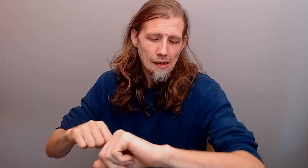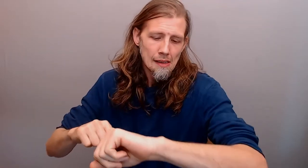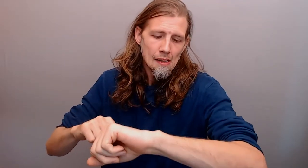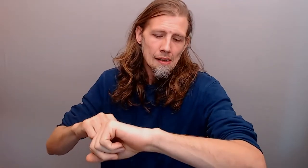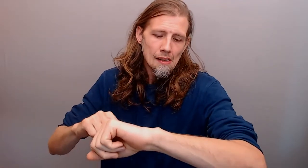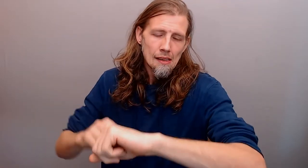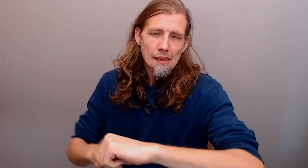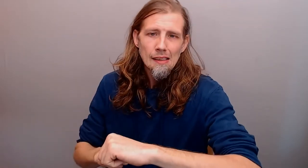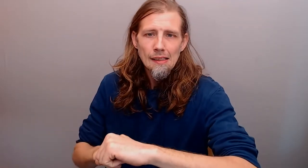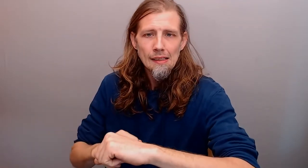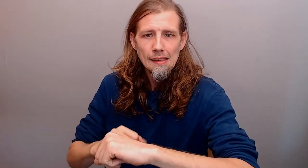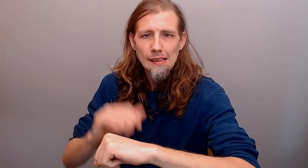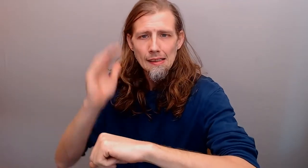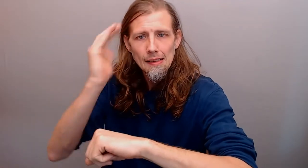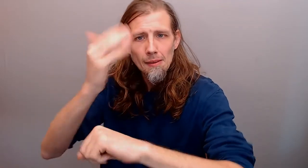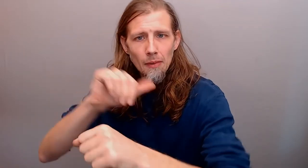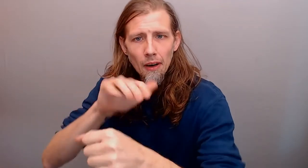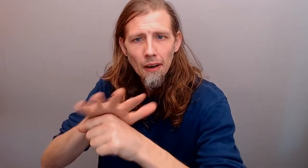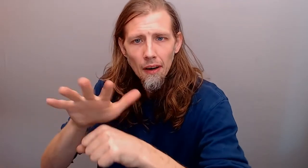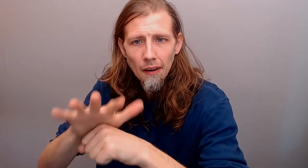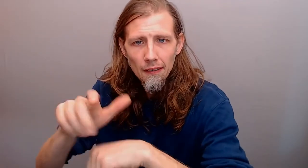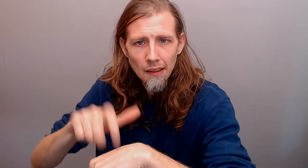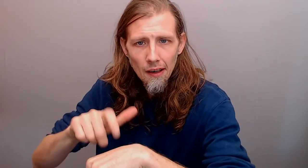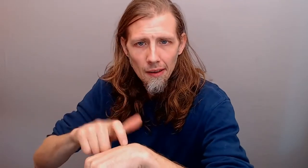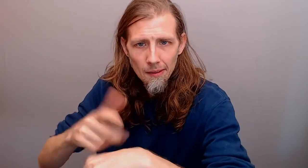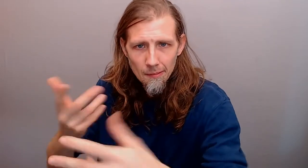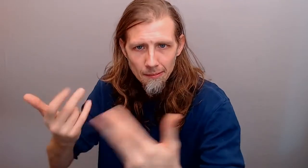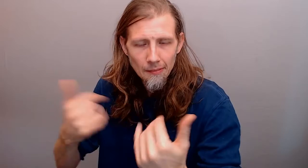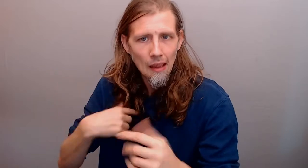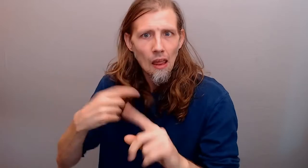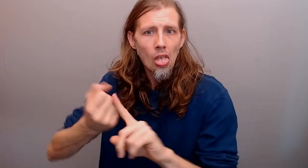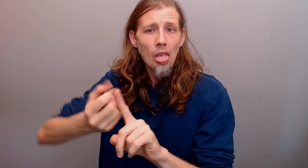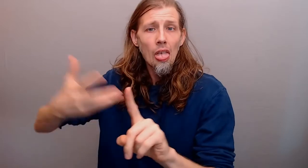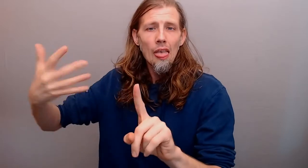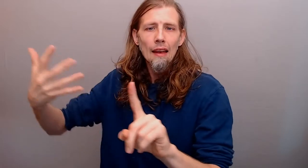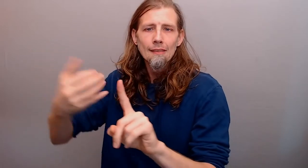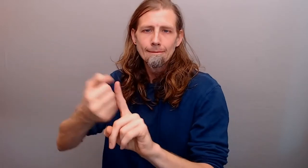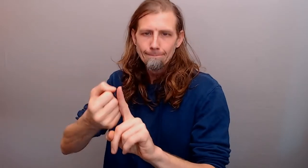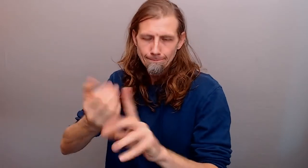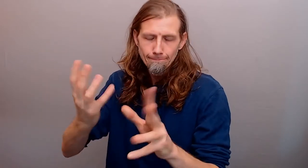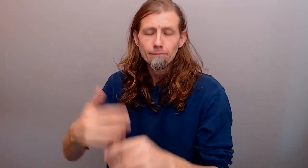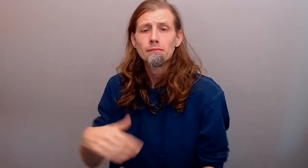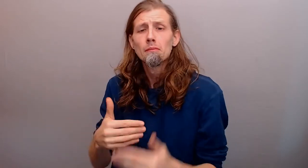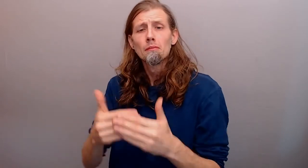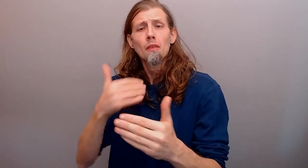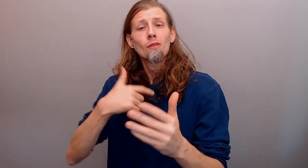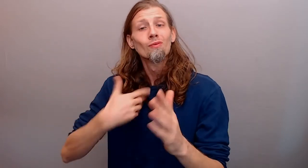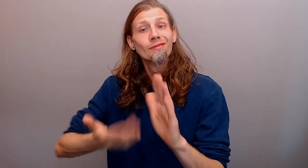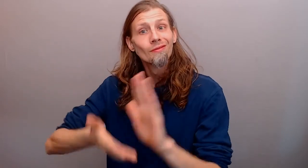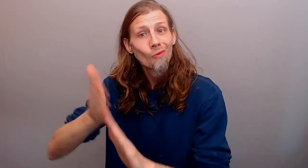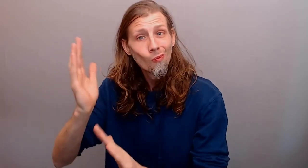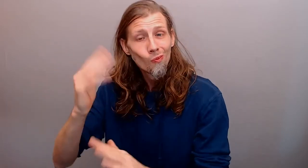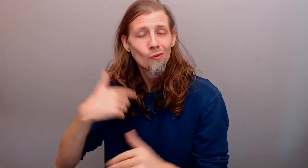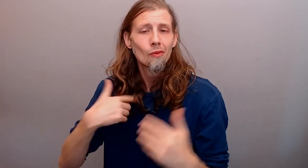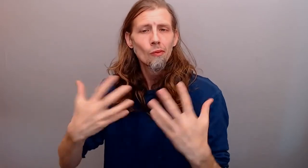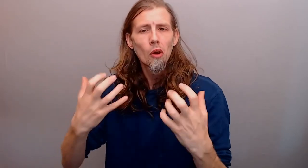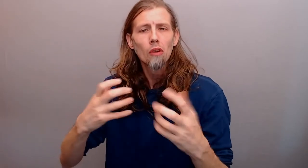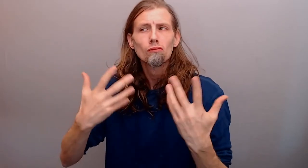created, and, well, look at the time. There isn't enough time left in this presentation for